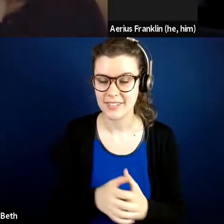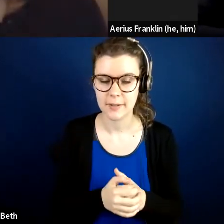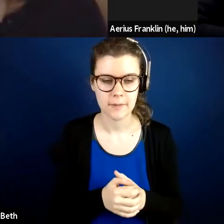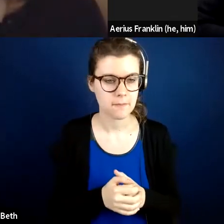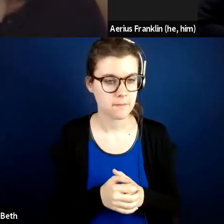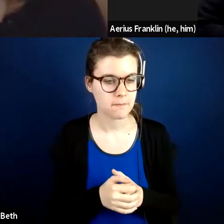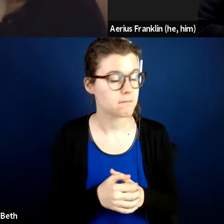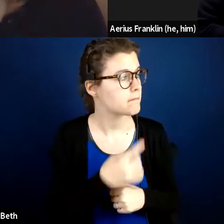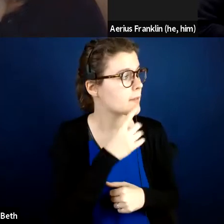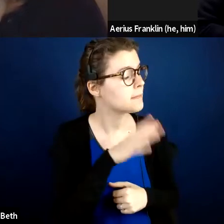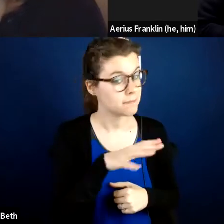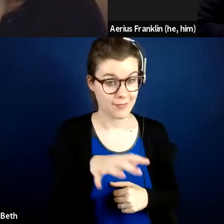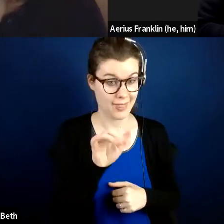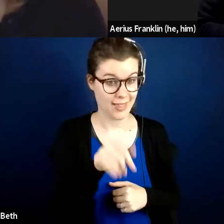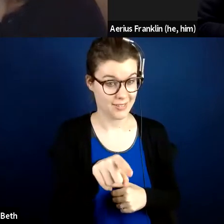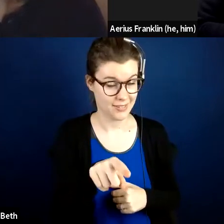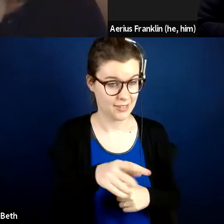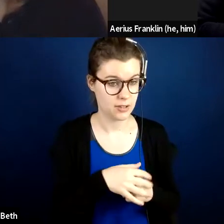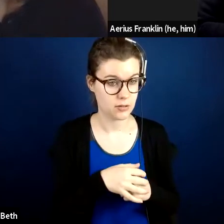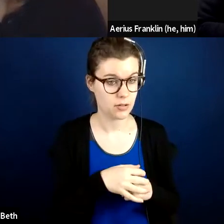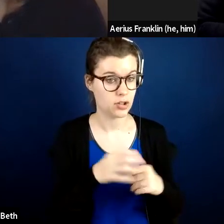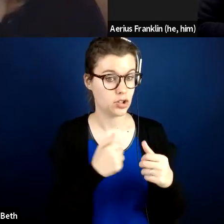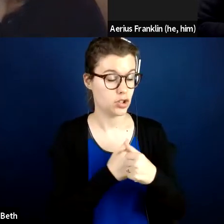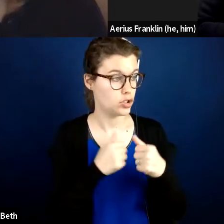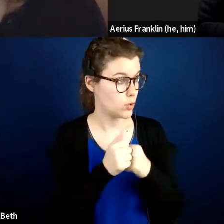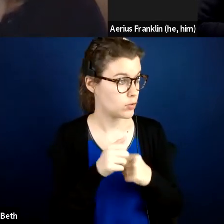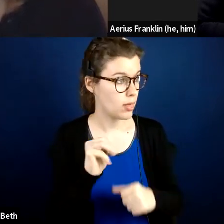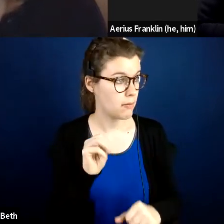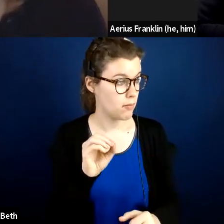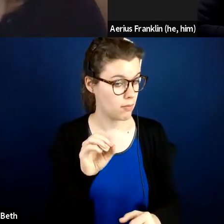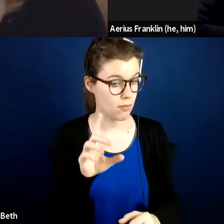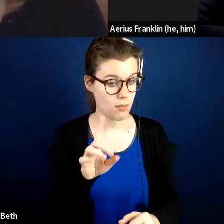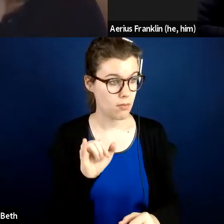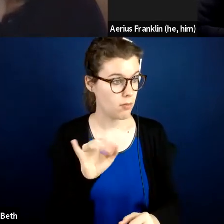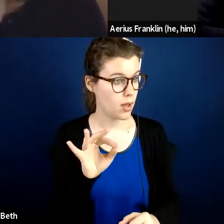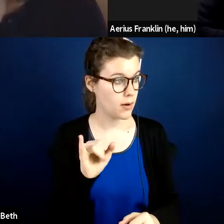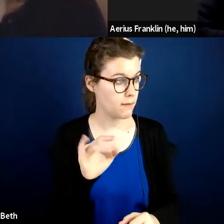What is structural modification?